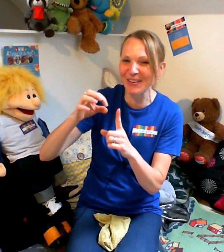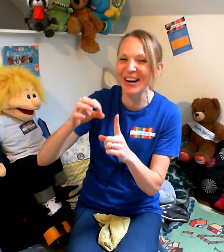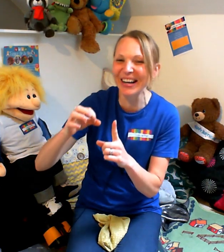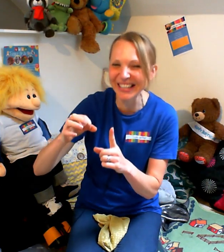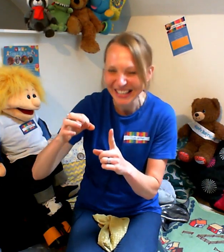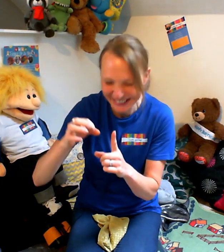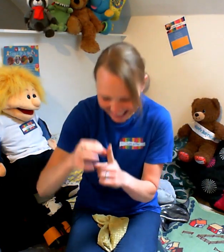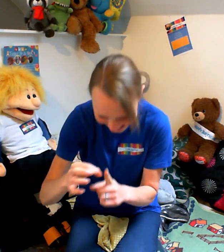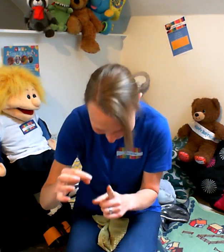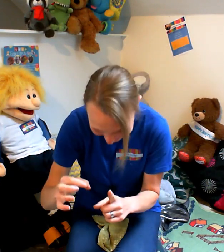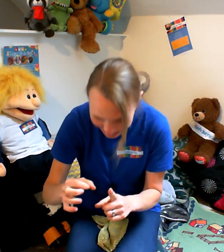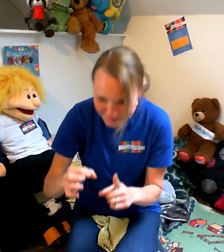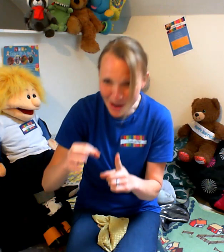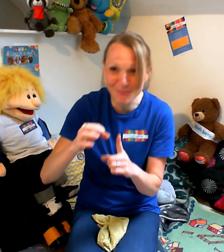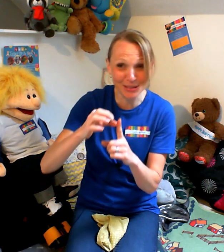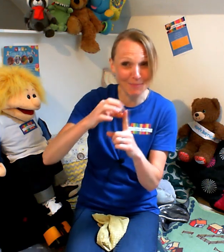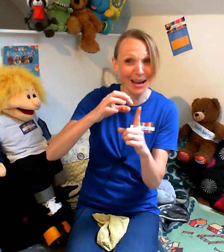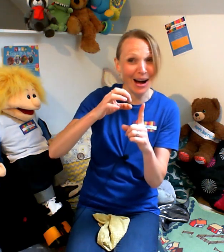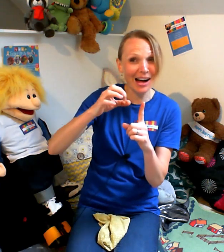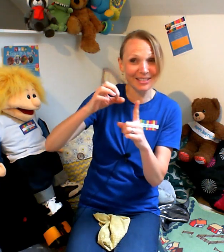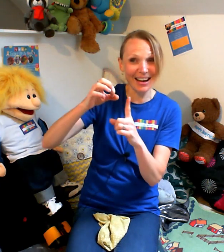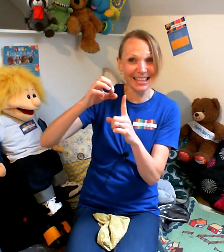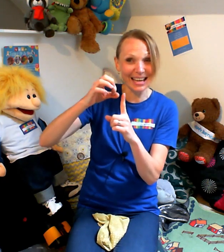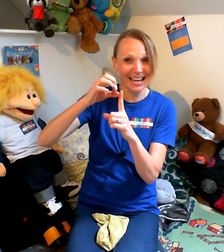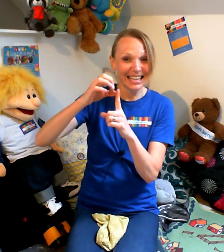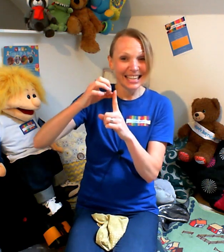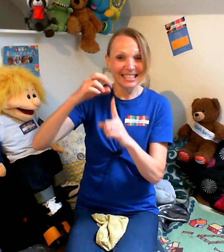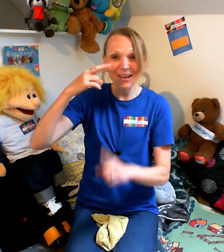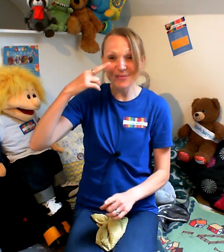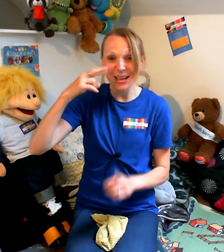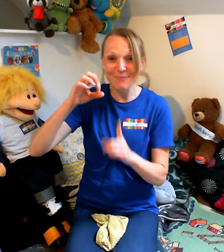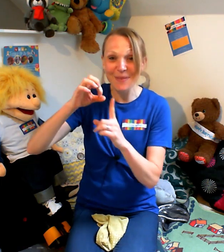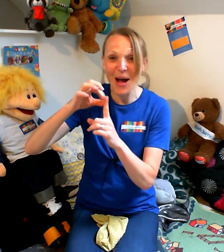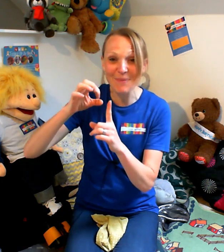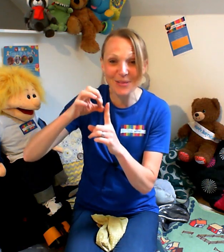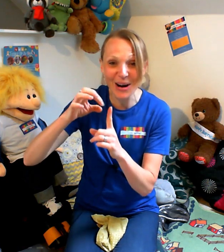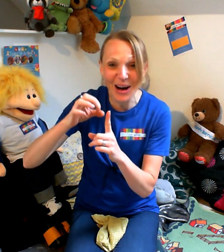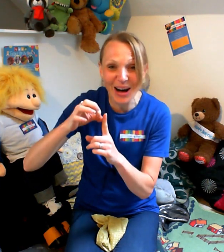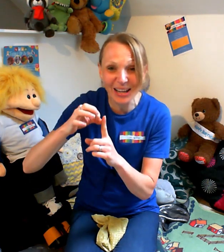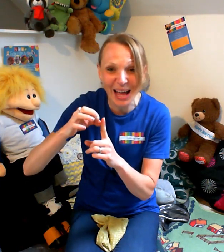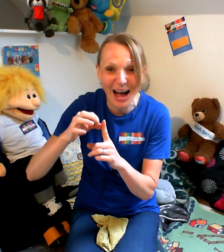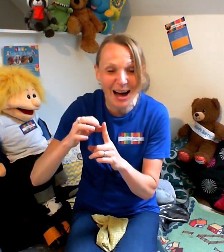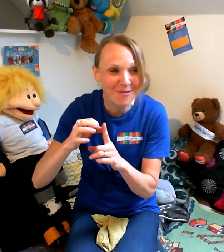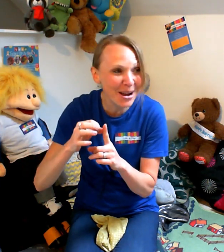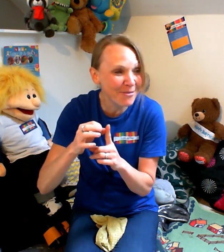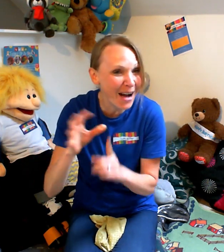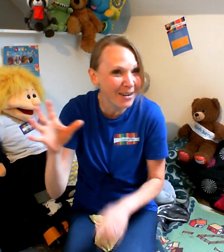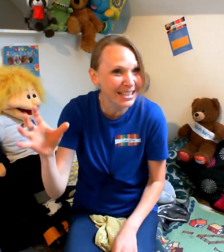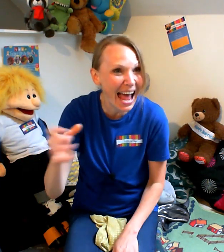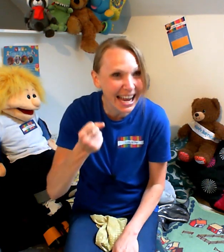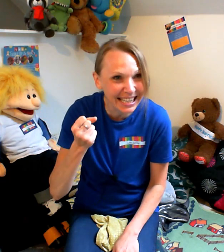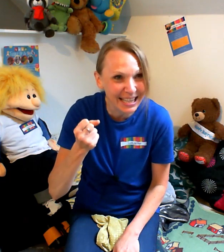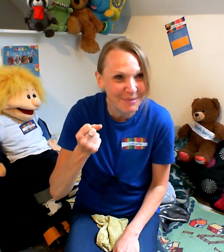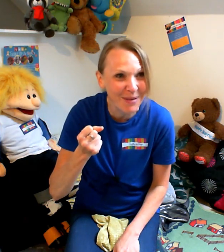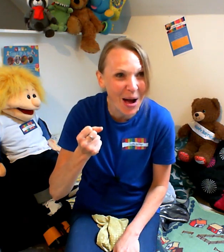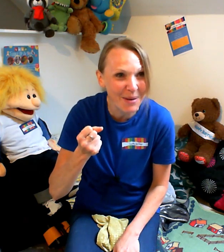purple. Purple's a bit harder, I think. Something purple. Have we found anything